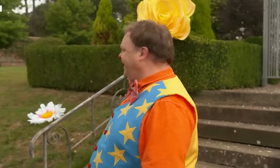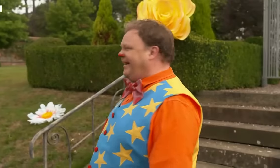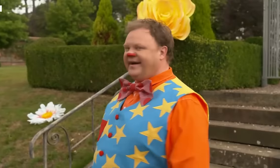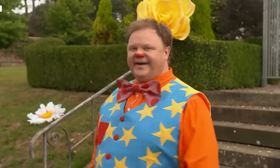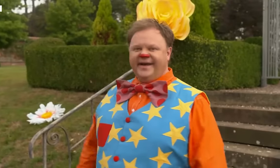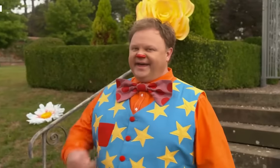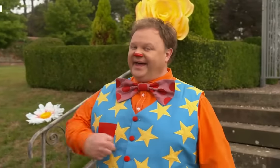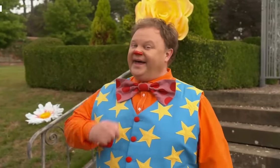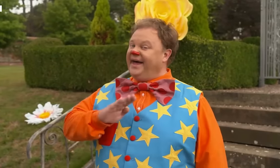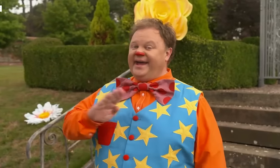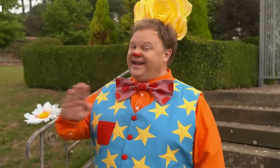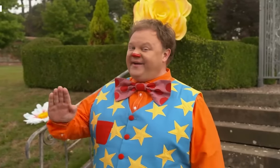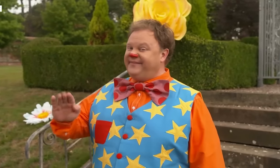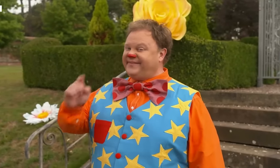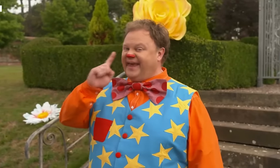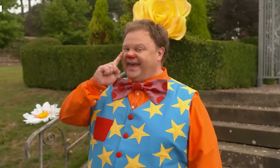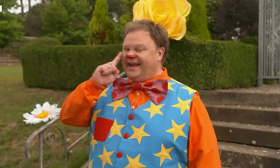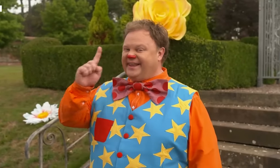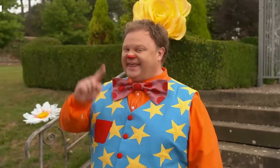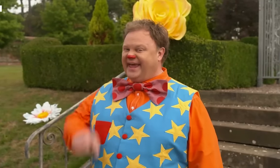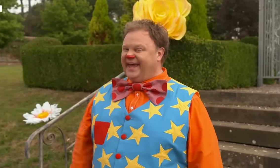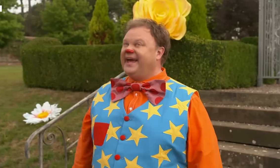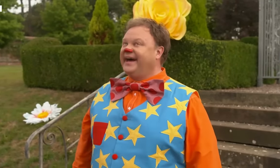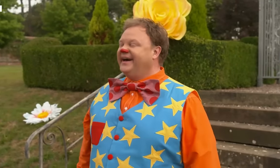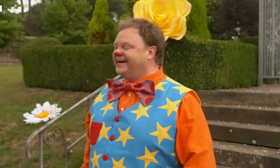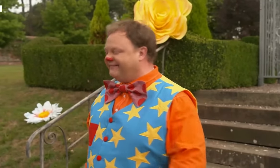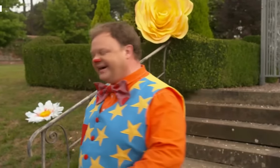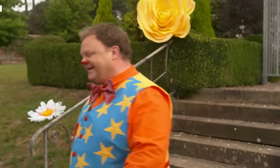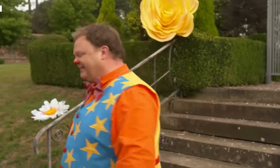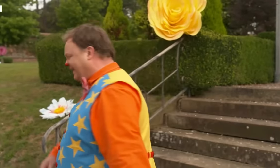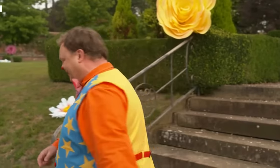Oh, I don't see anything.